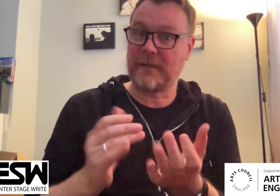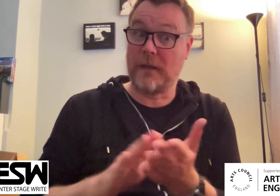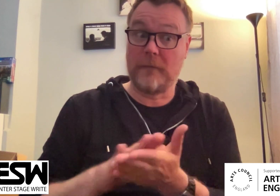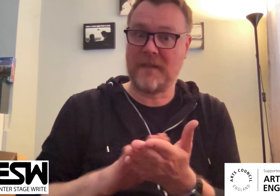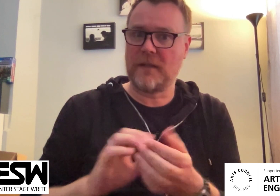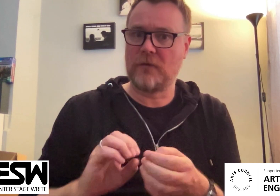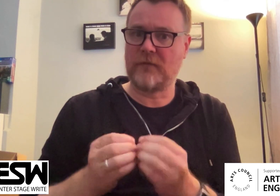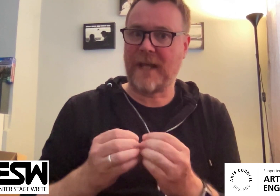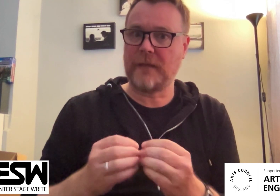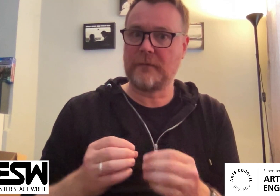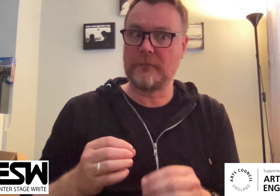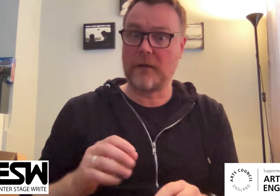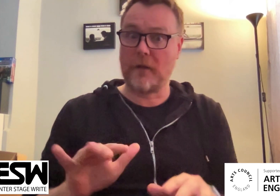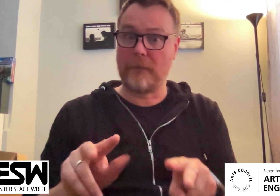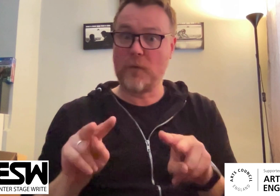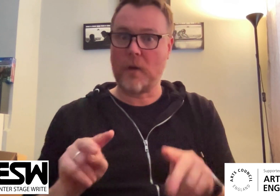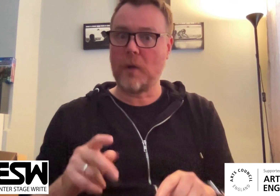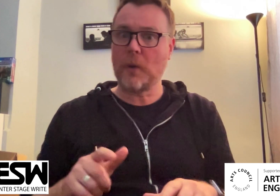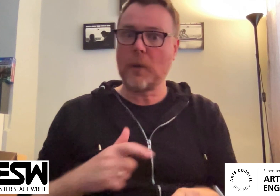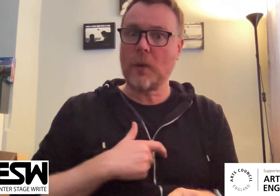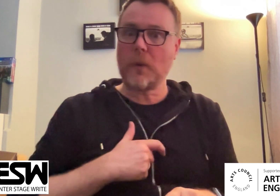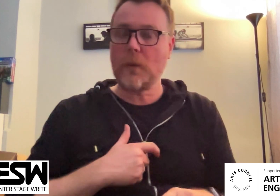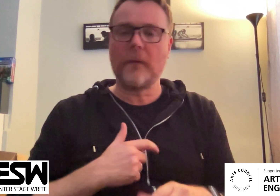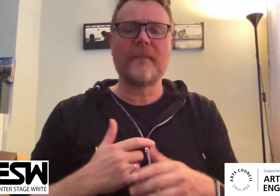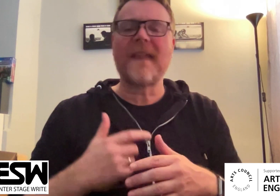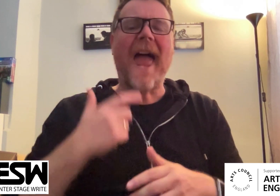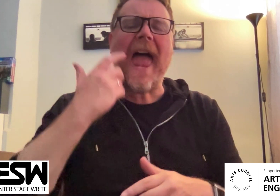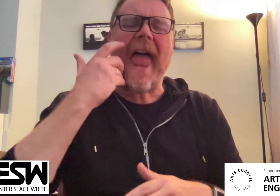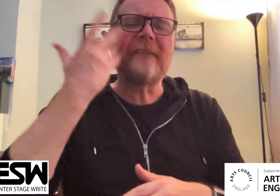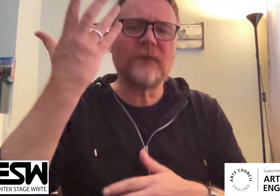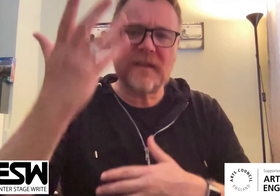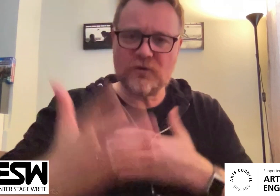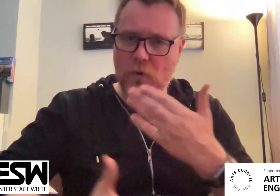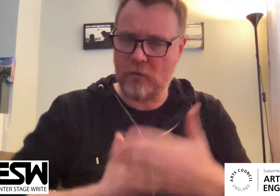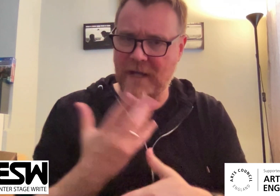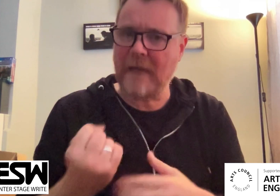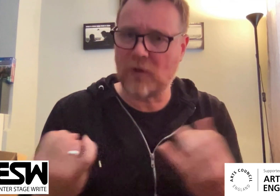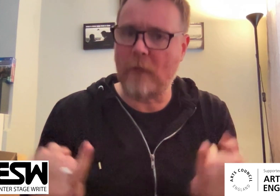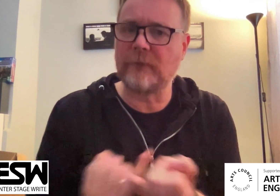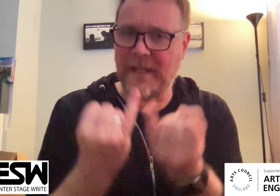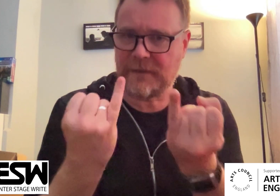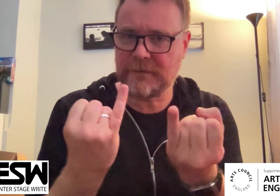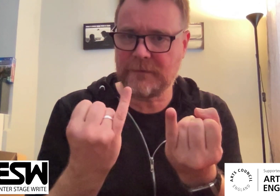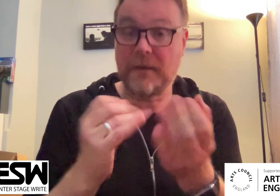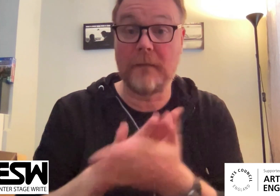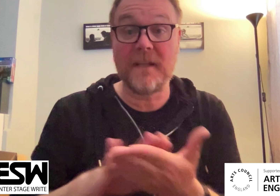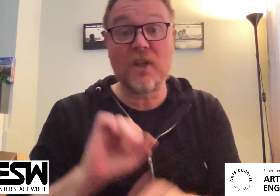there's a conflict there, which means it creates tension in the viewers. So every story has